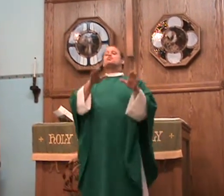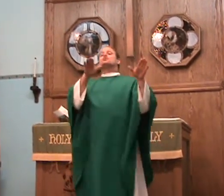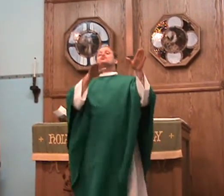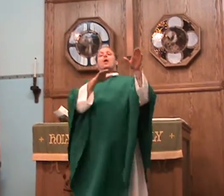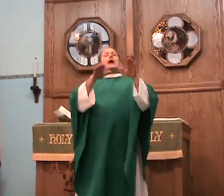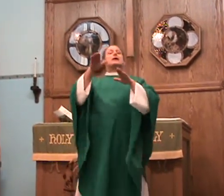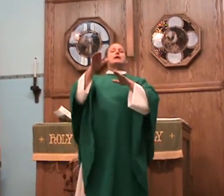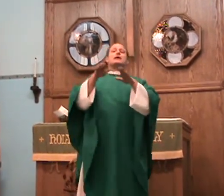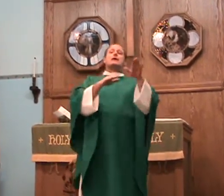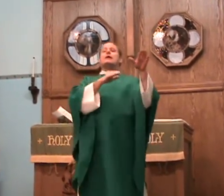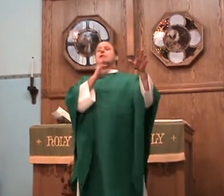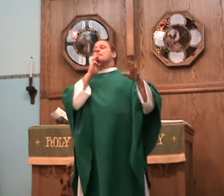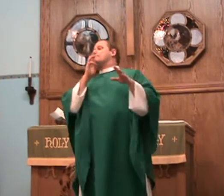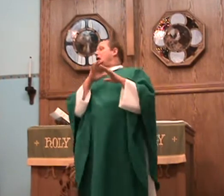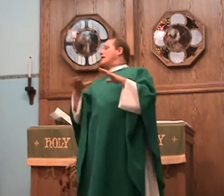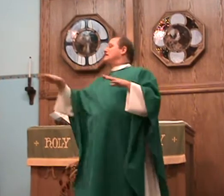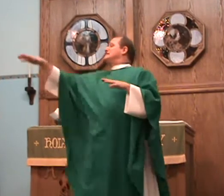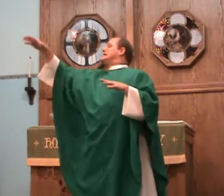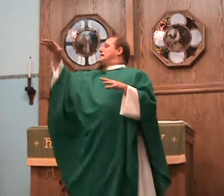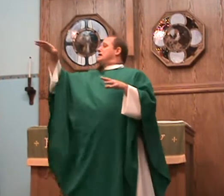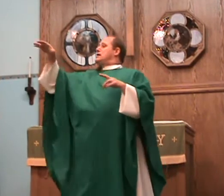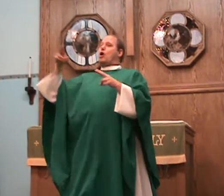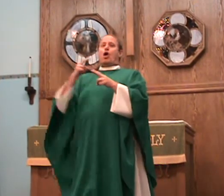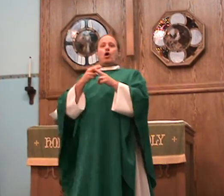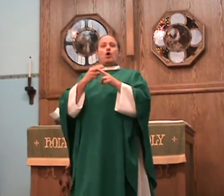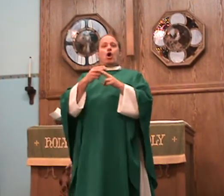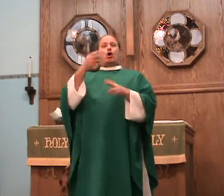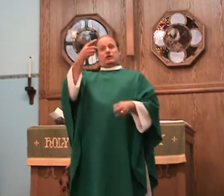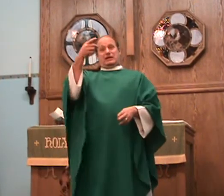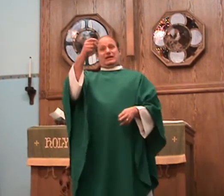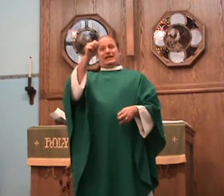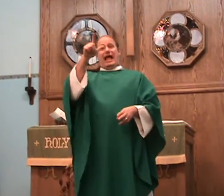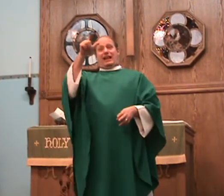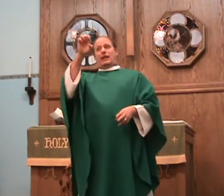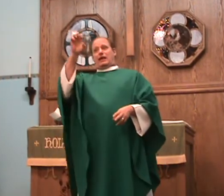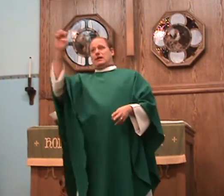was walking by the sea called Galilee,